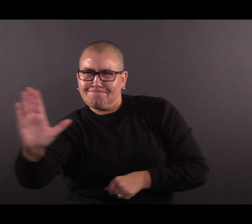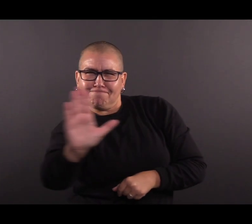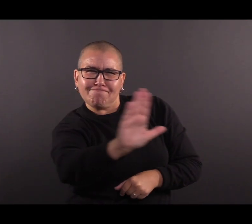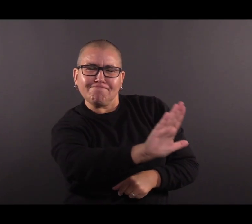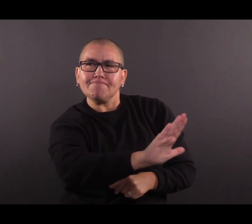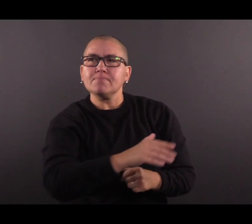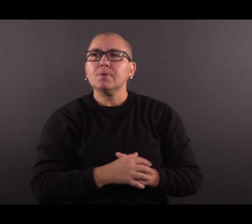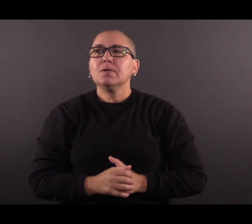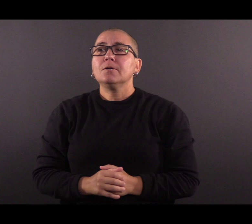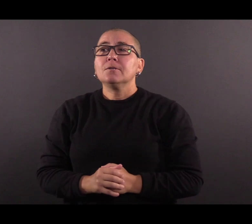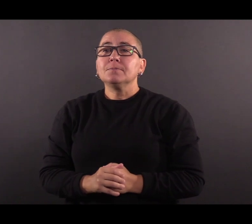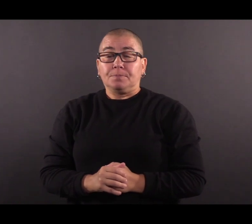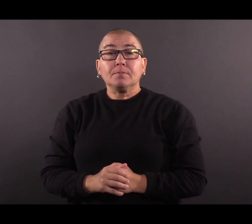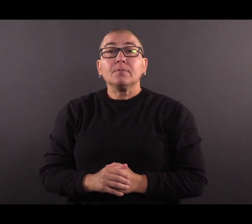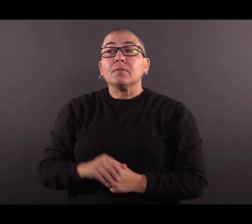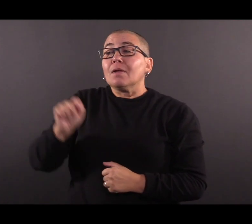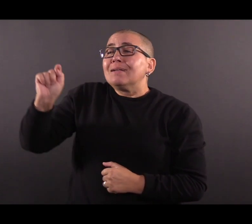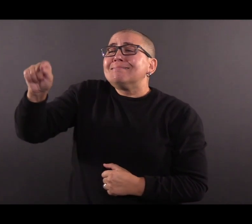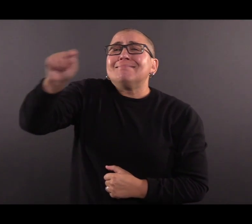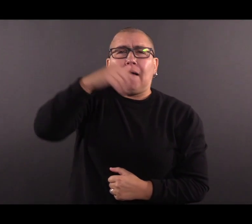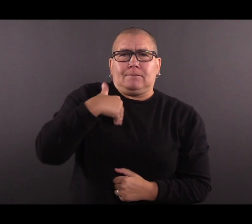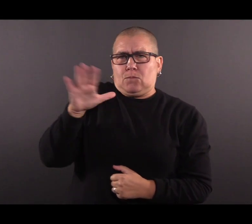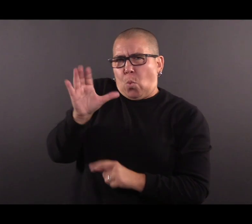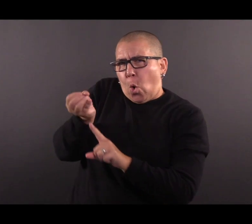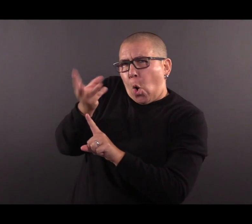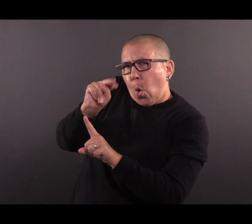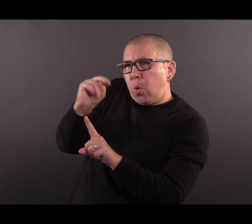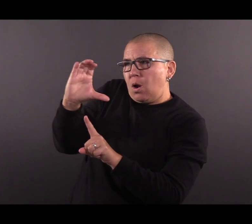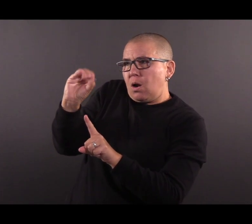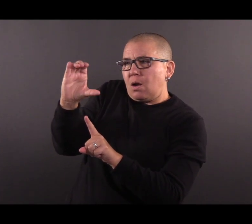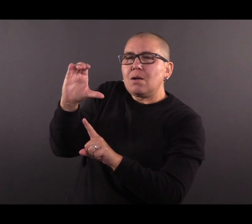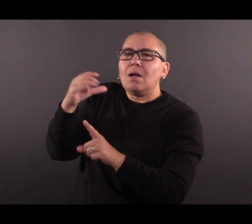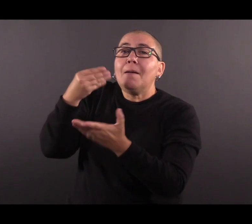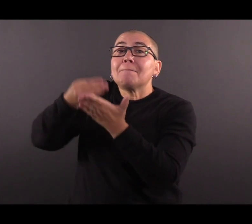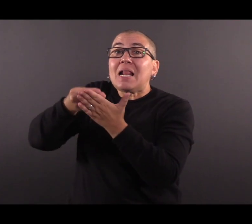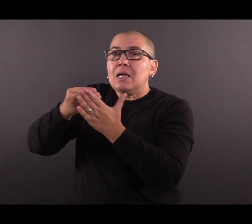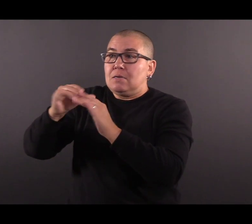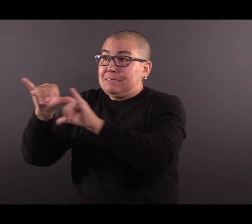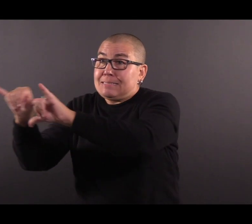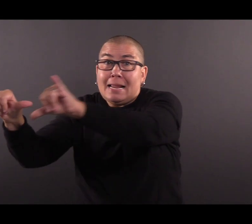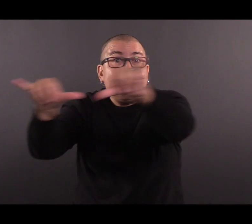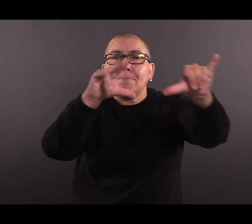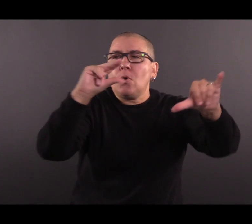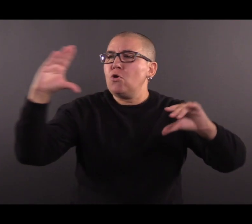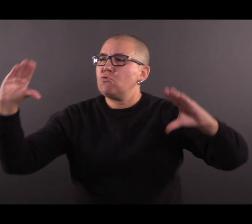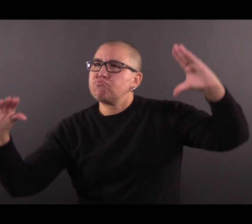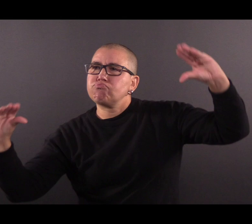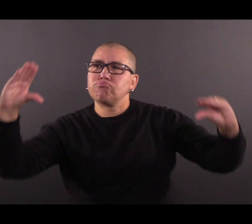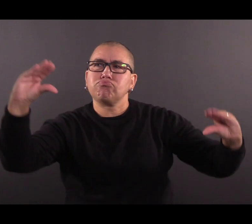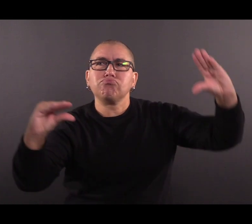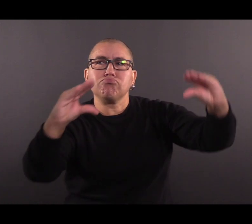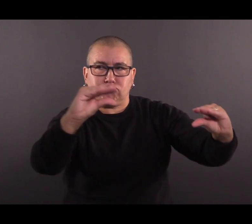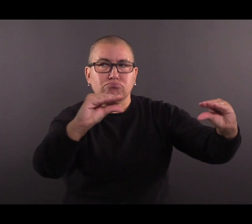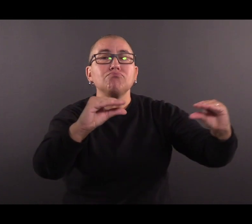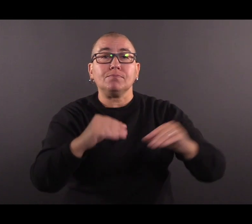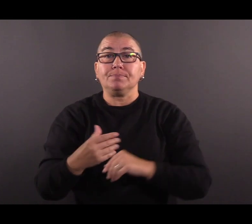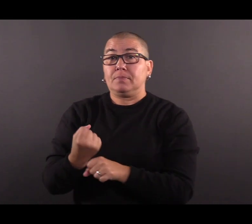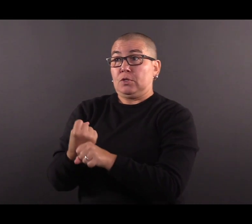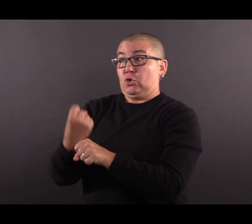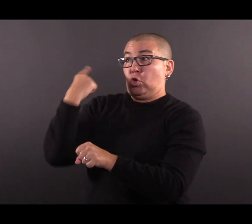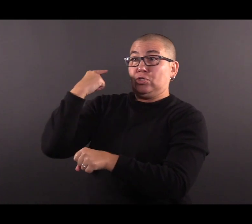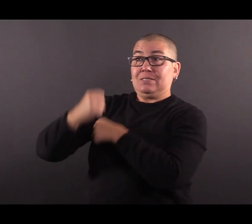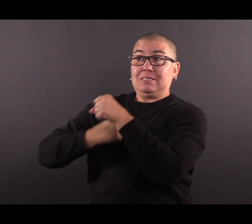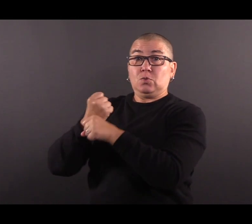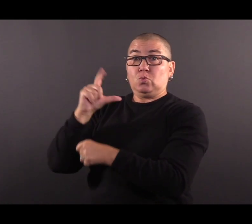each COC can vary considerably. In 2022, funding levels for COCs in Minnesota varied from